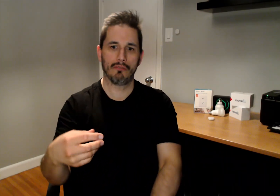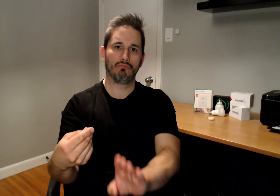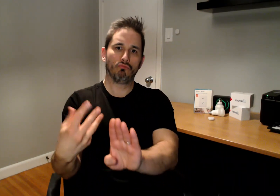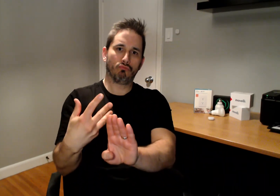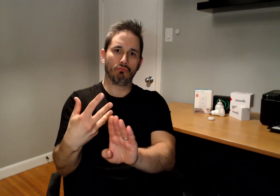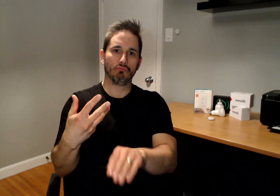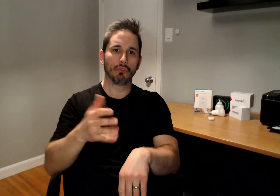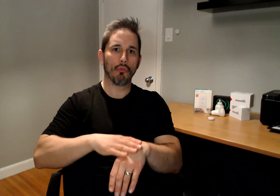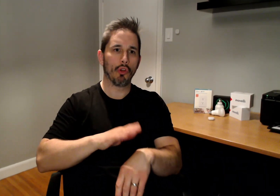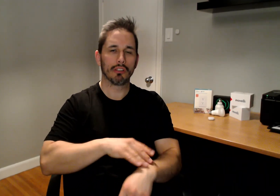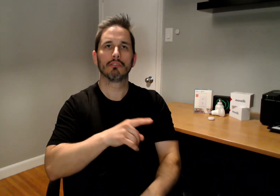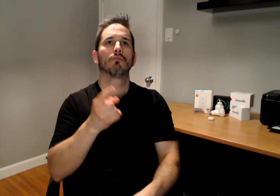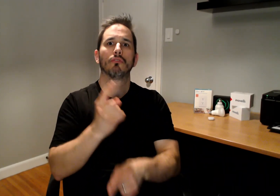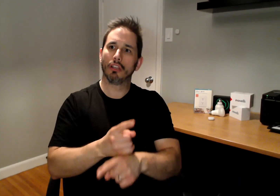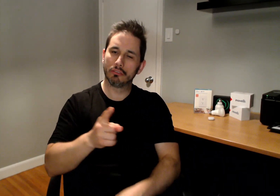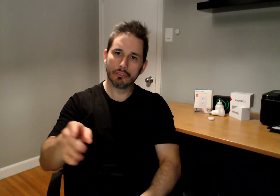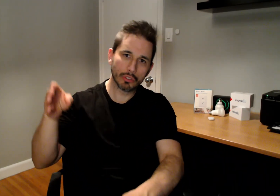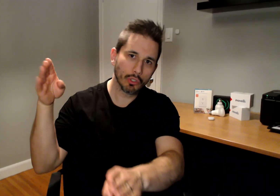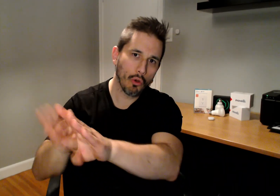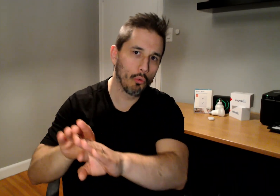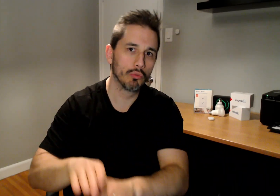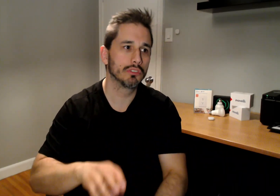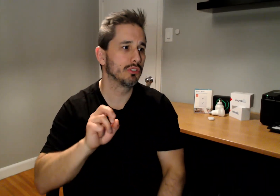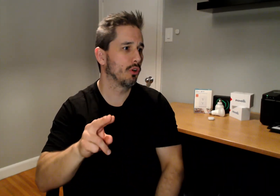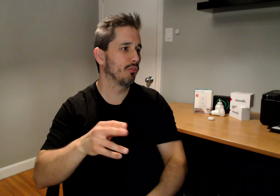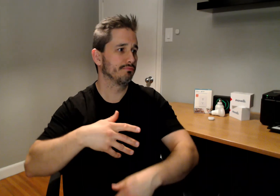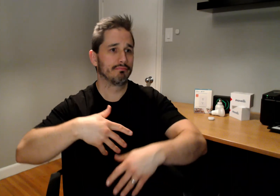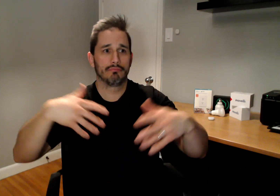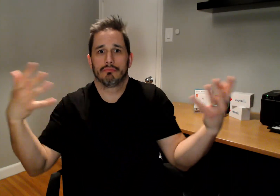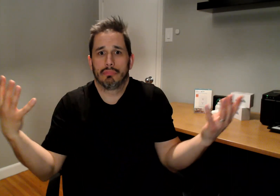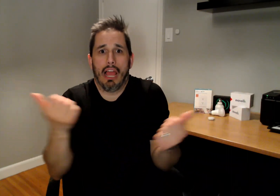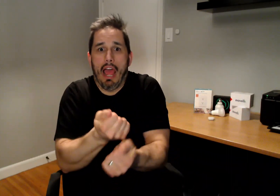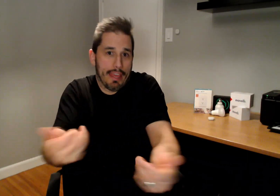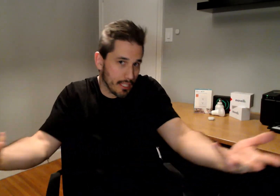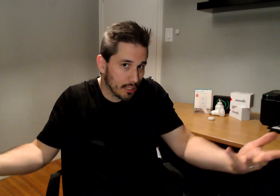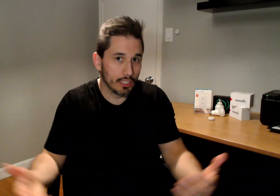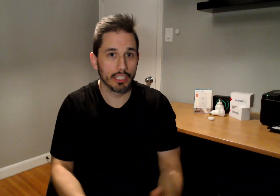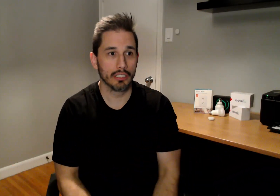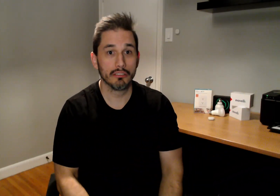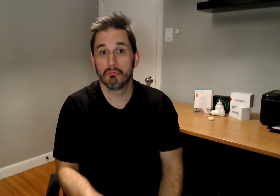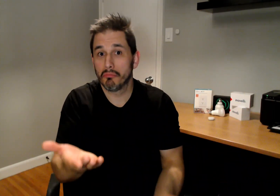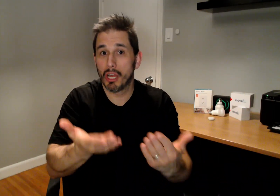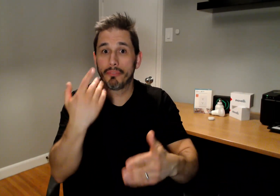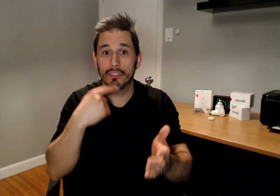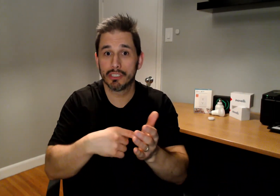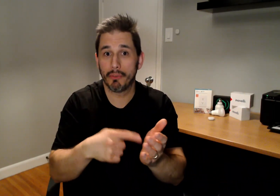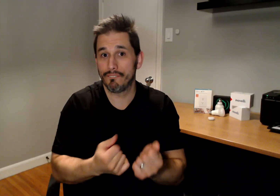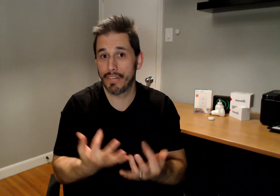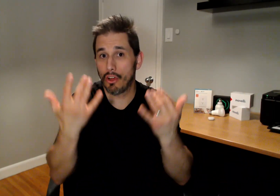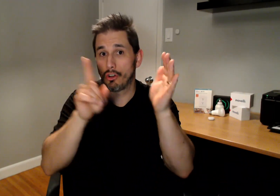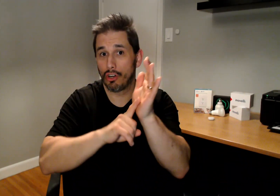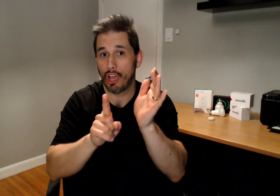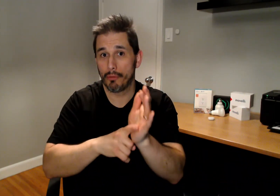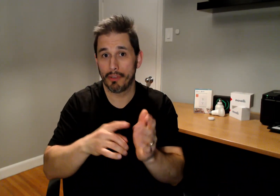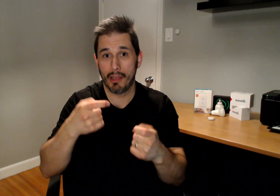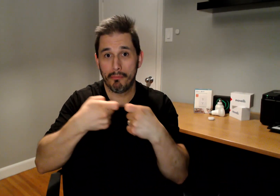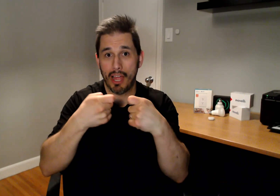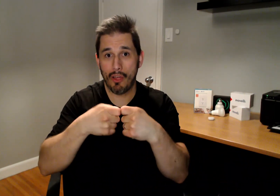deaf, that technology isn't appropriate. So maybe if you see that LED strip on, that means that the door is open so that you know to